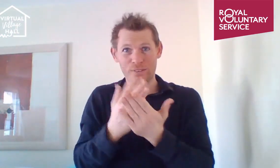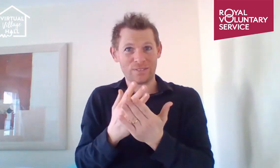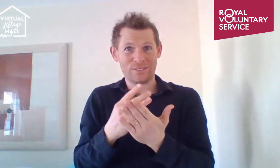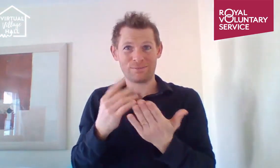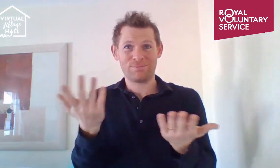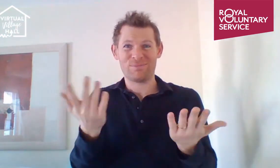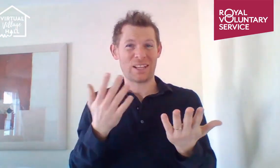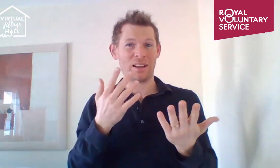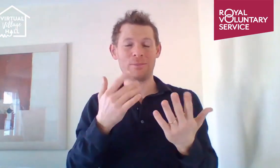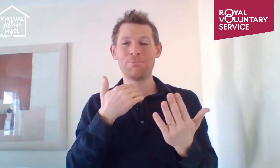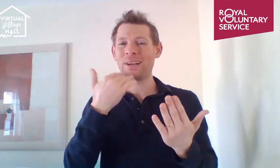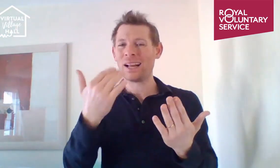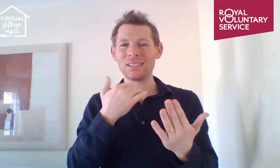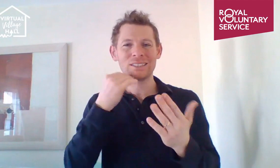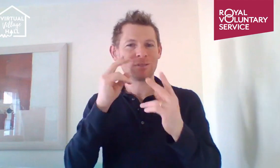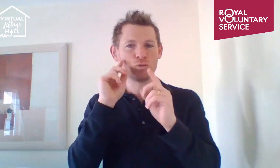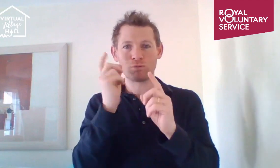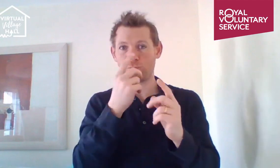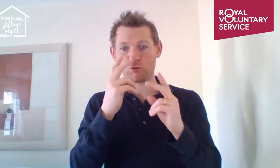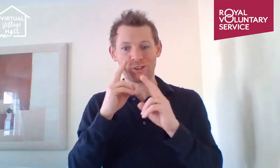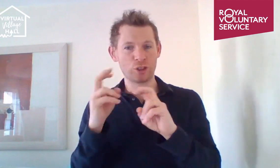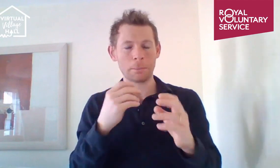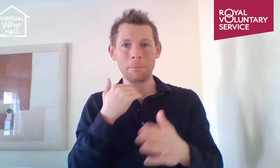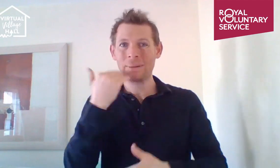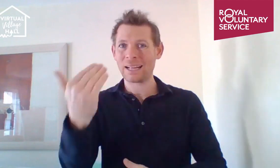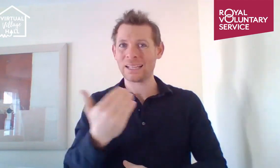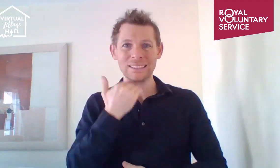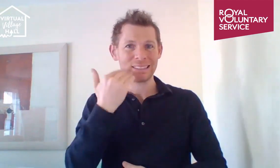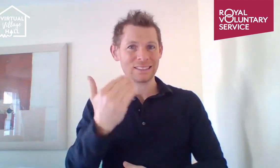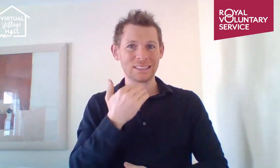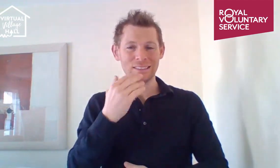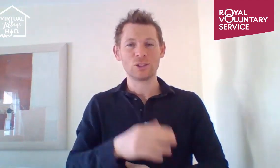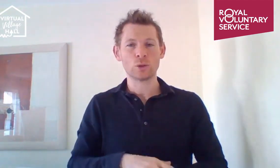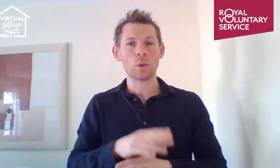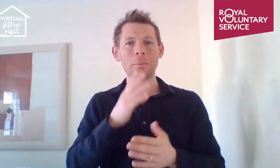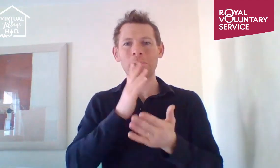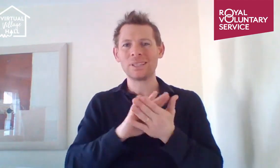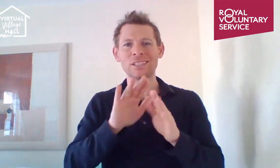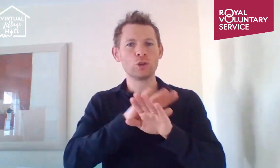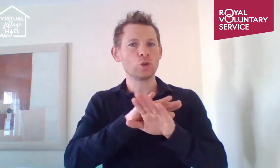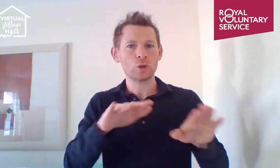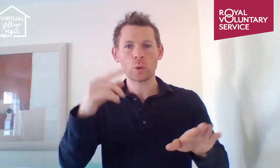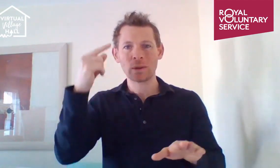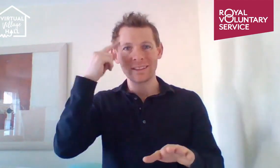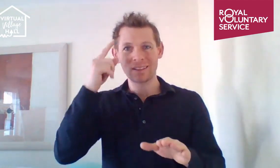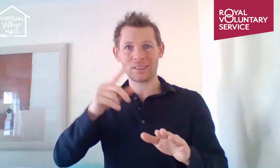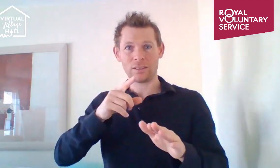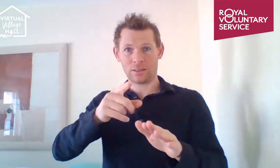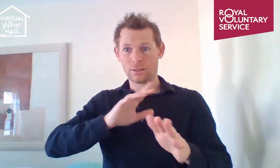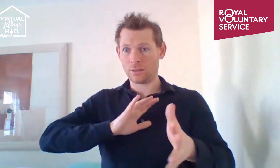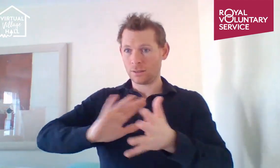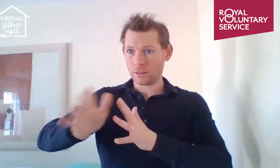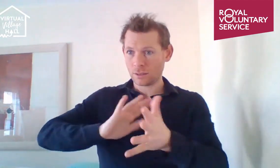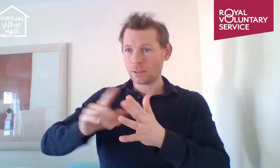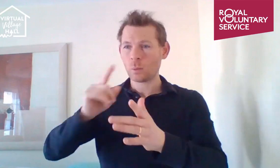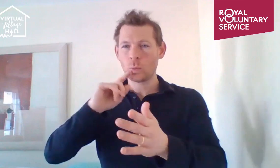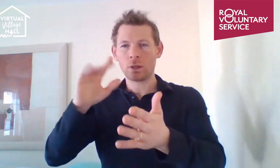improves their skills to read and write. So there's plenty of research out there that supports this. So please don't think